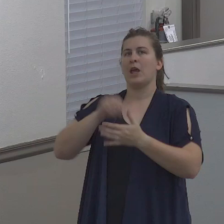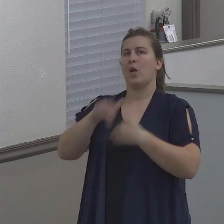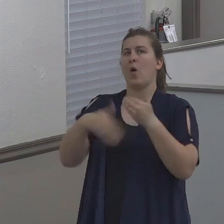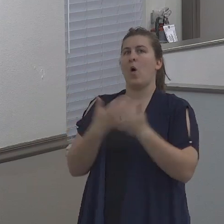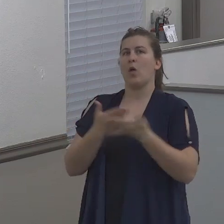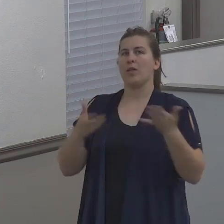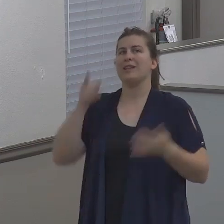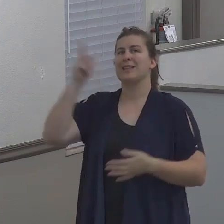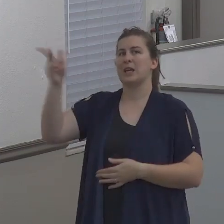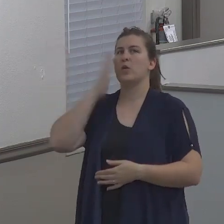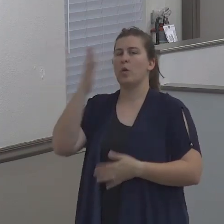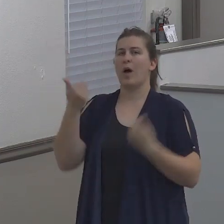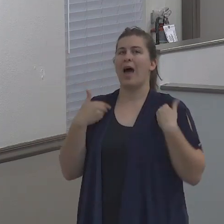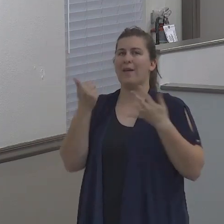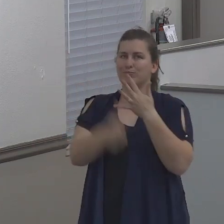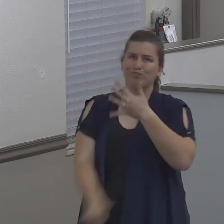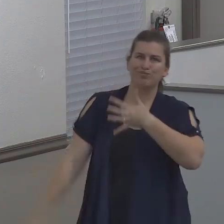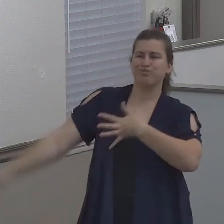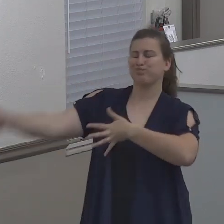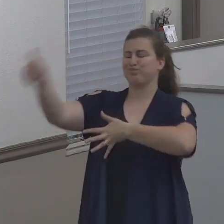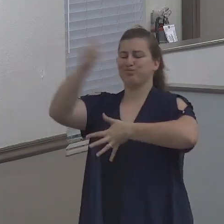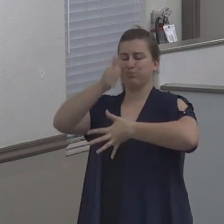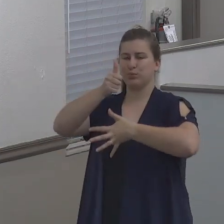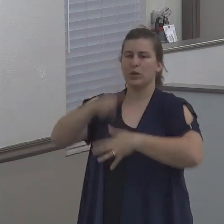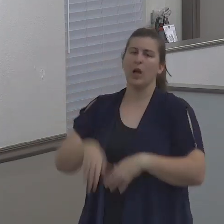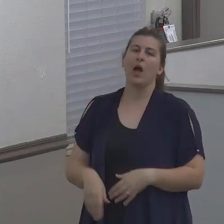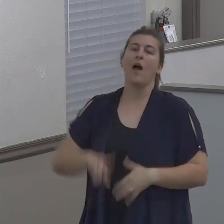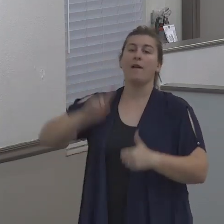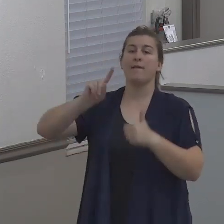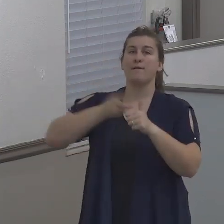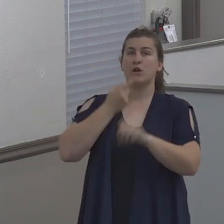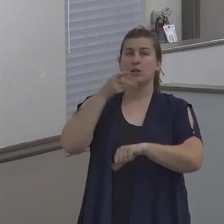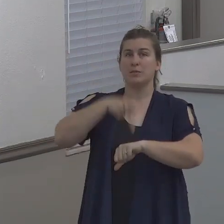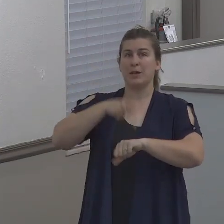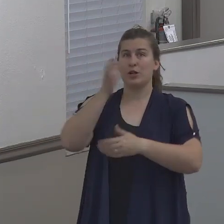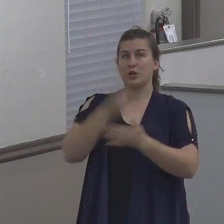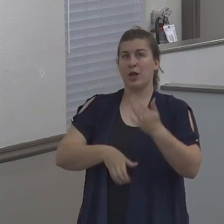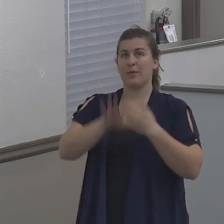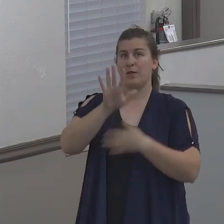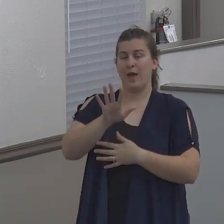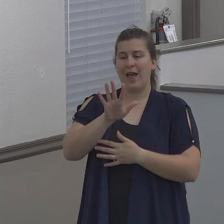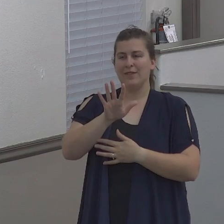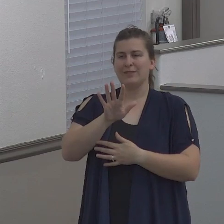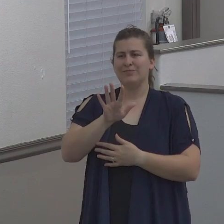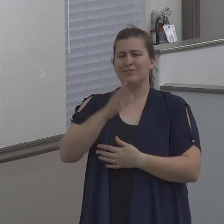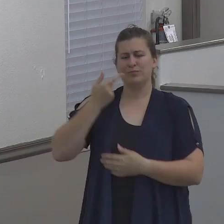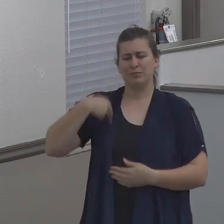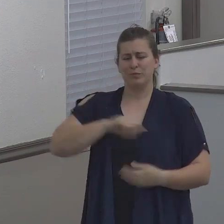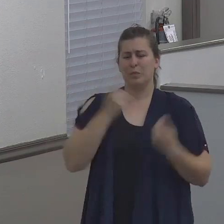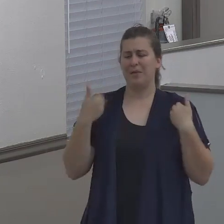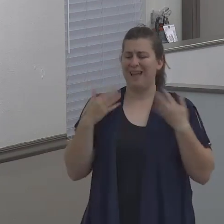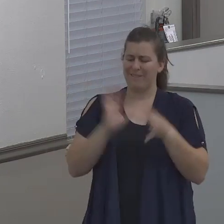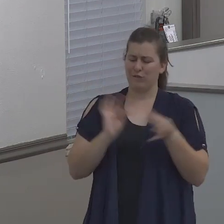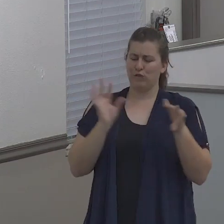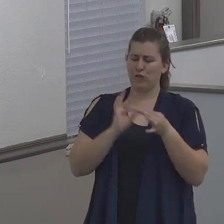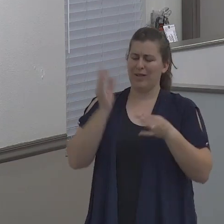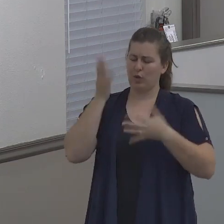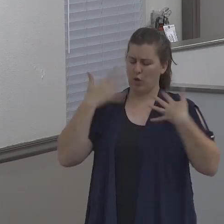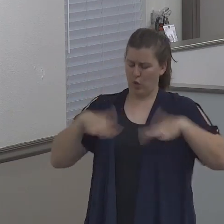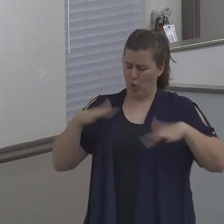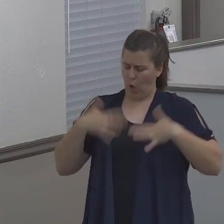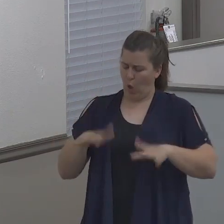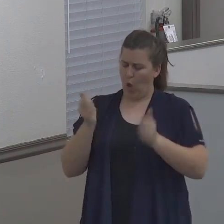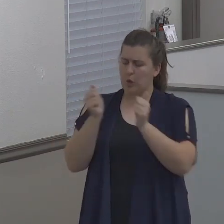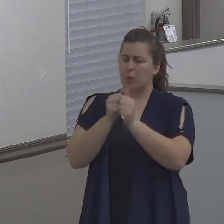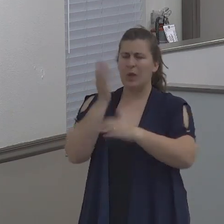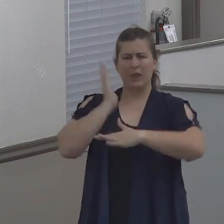all things he might have the preeminence. And so 1 Peter chapter 5, it